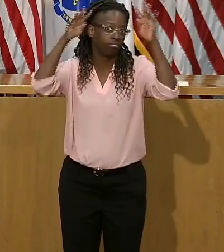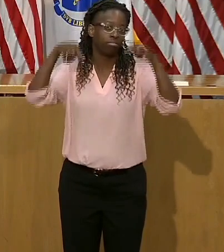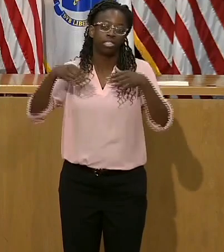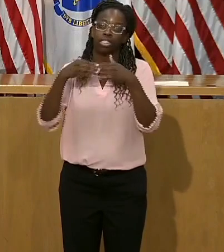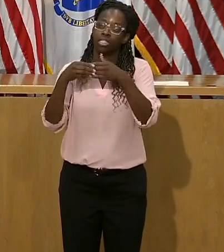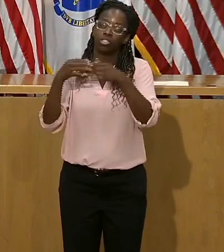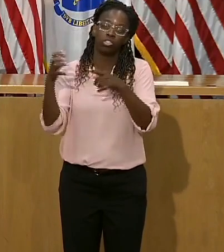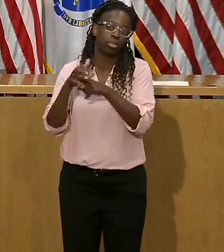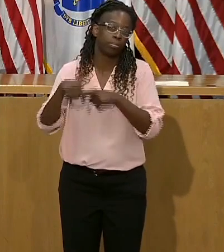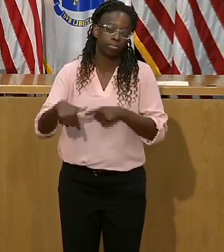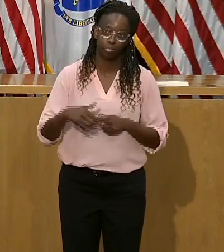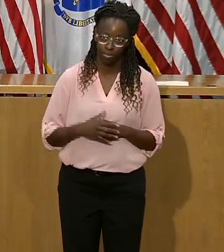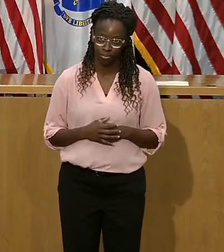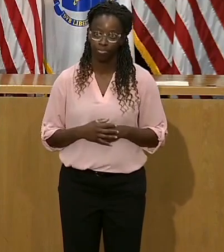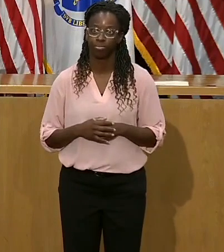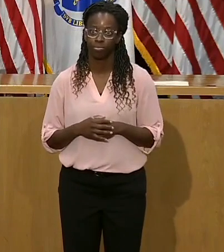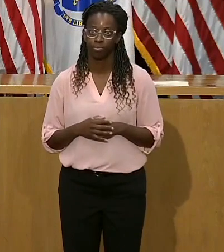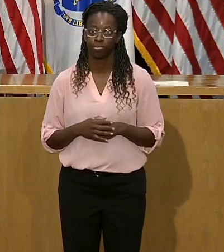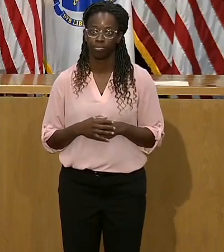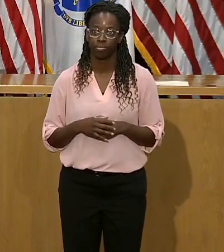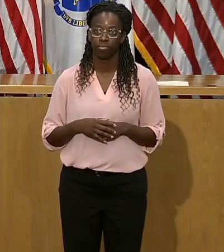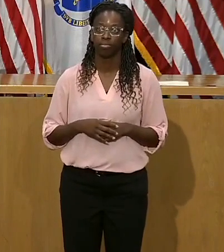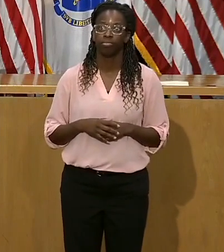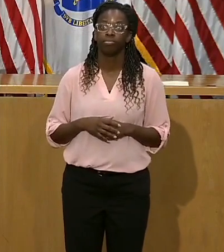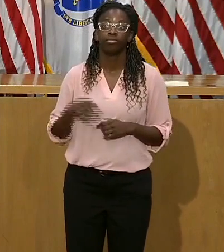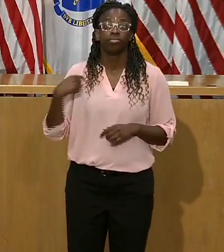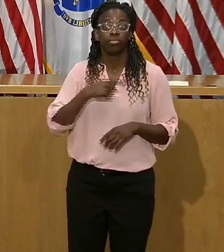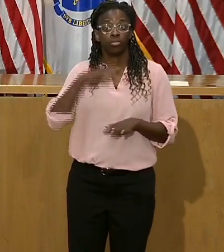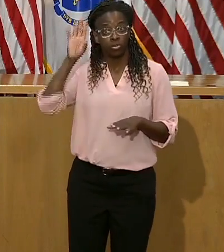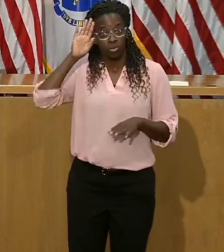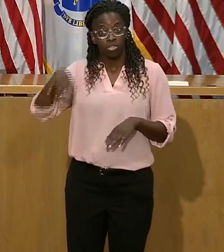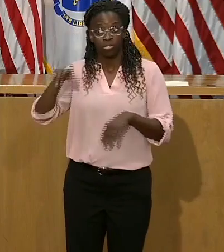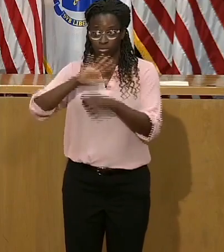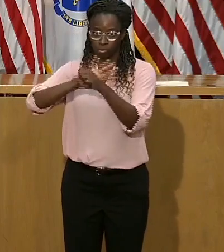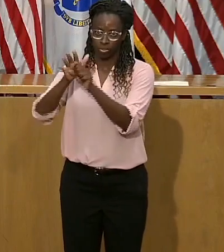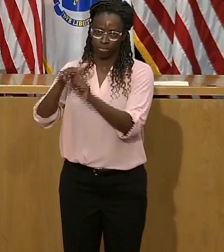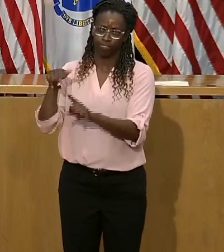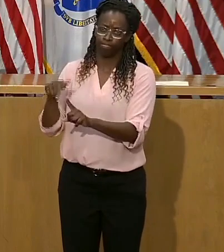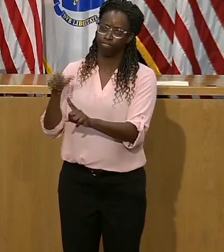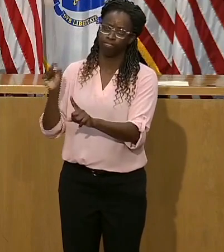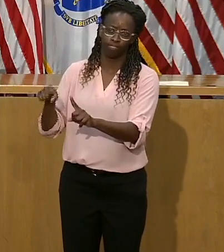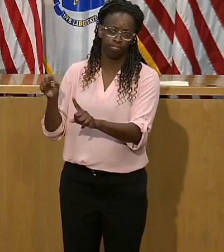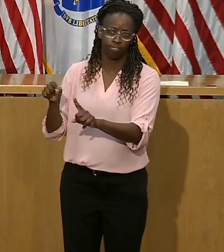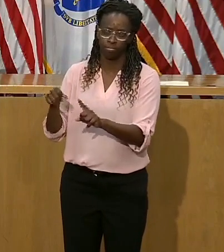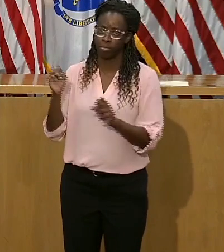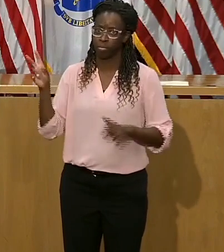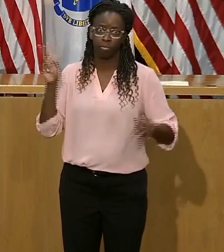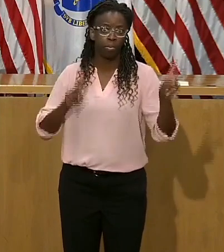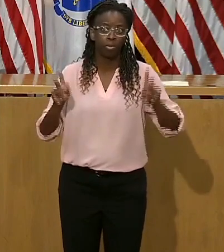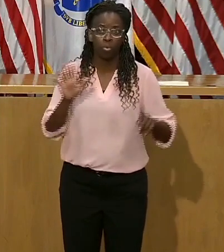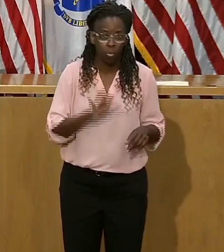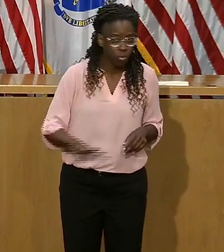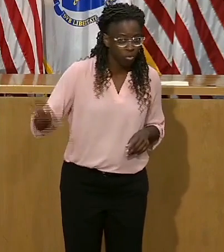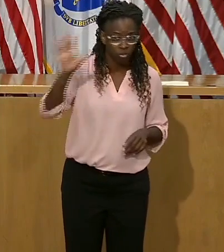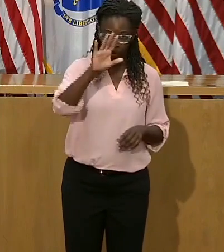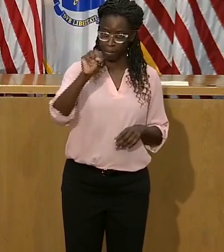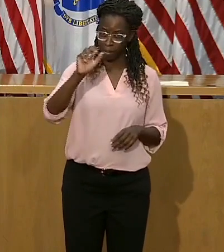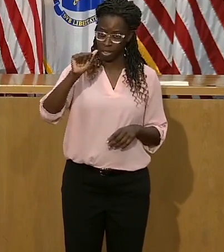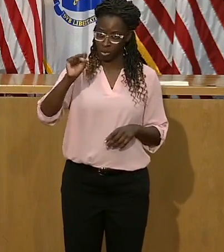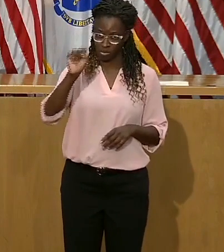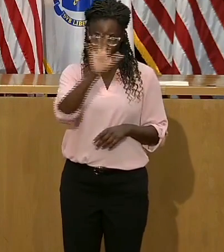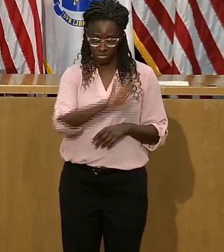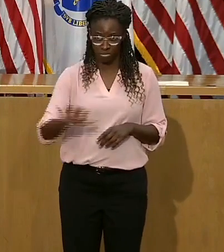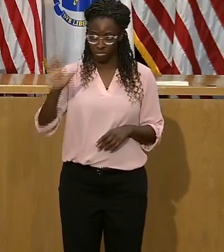throughout the Commonwealth are facing historic challenges due to COVID-19. But this plan empowers businesses and employees with new tools and